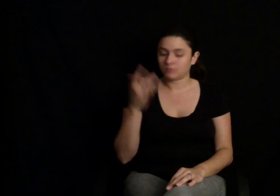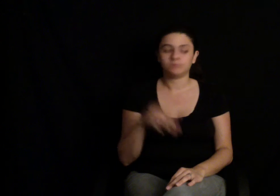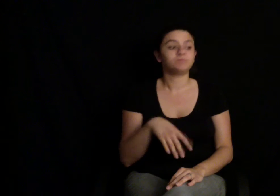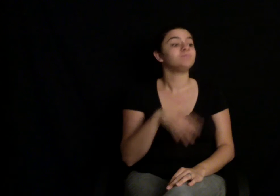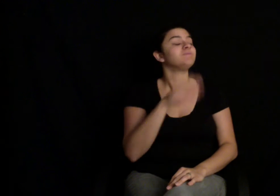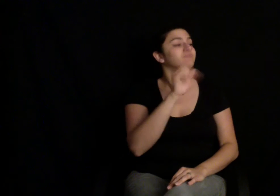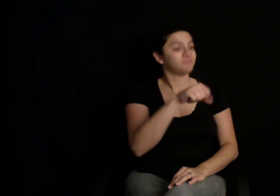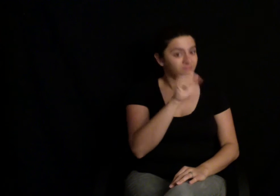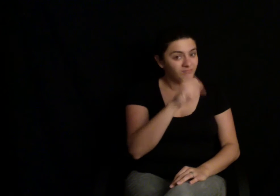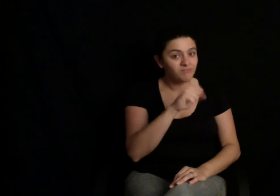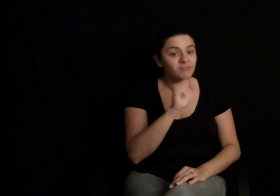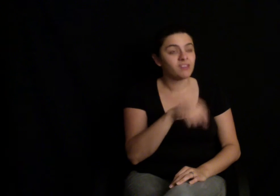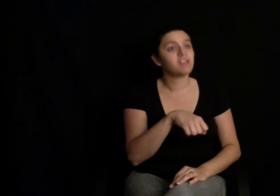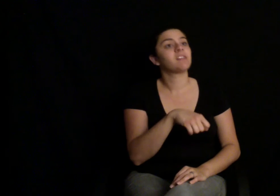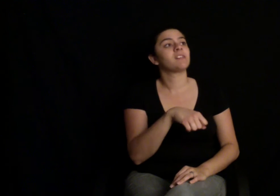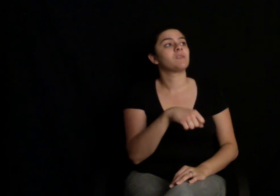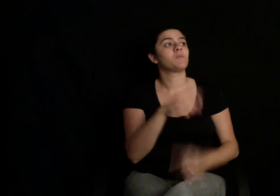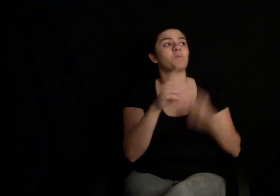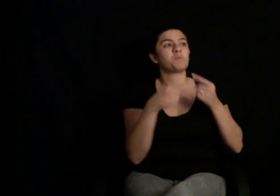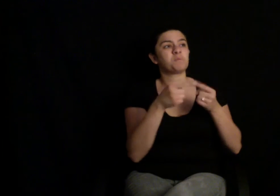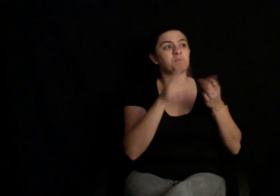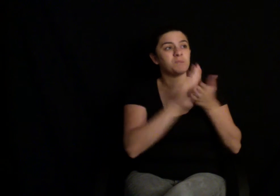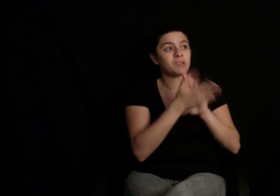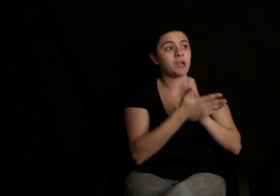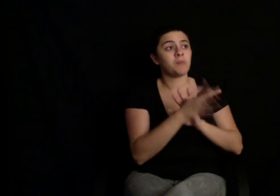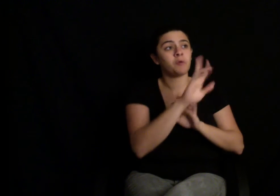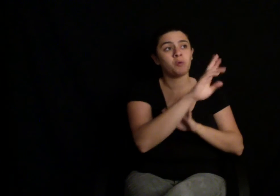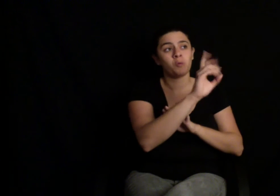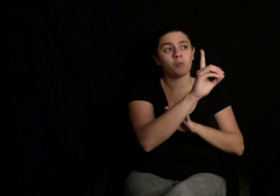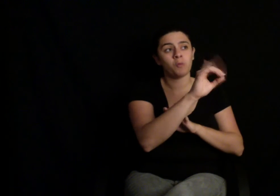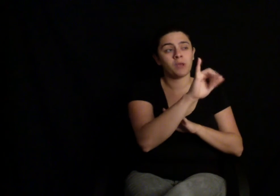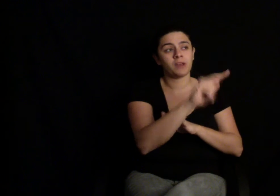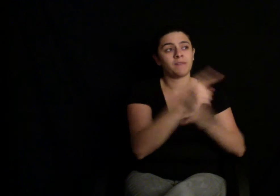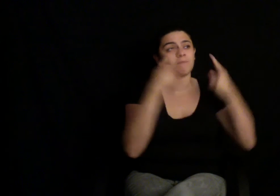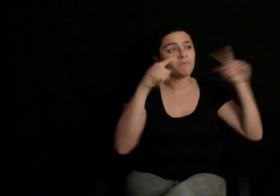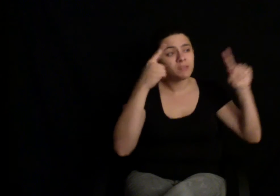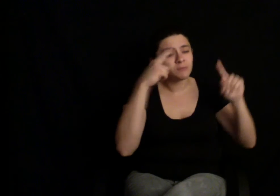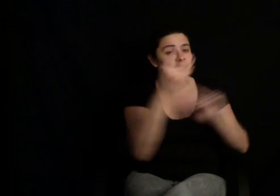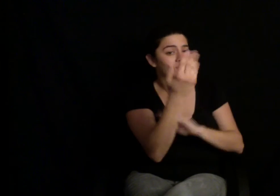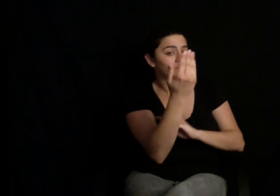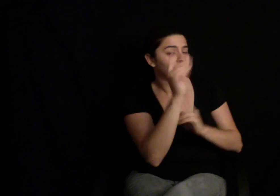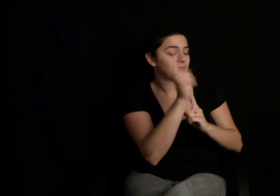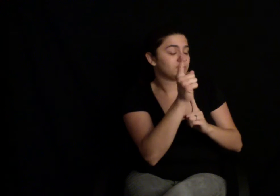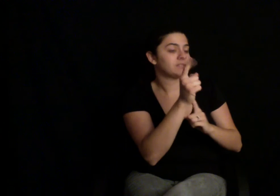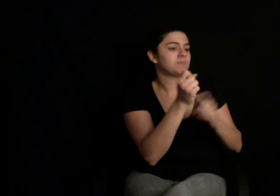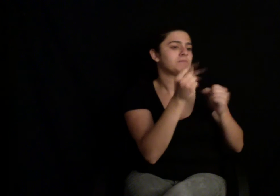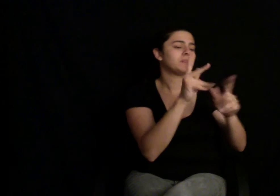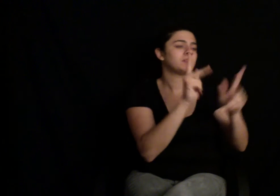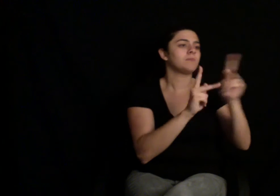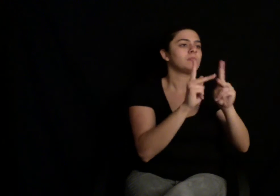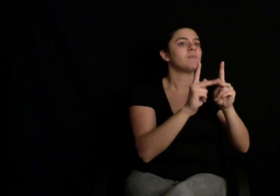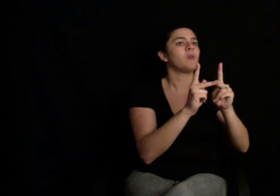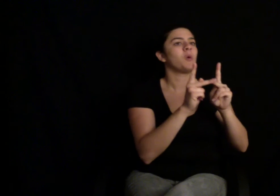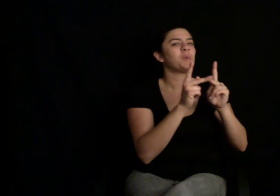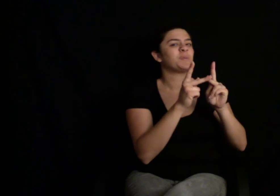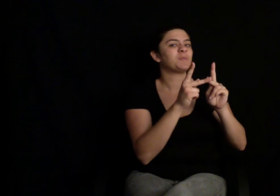a world of opportunity is presented to you. And so I had a ton of offers coming in. Again, I said my phone was